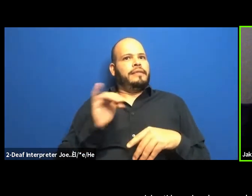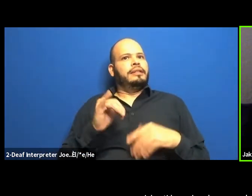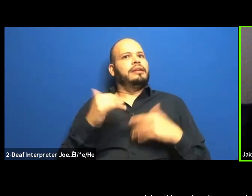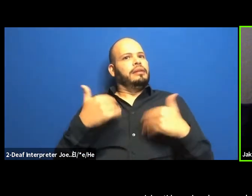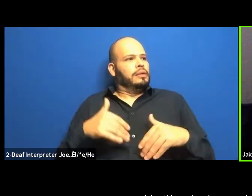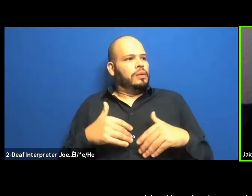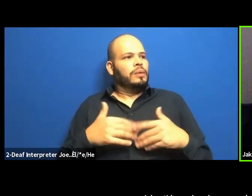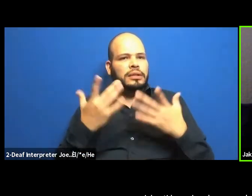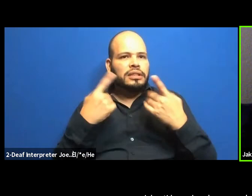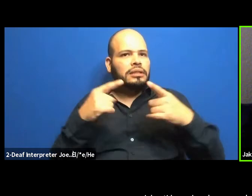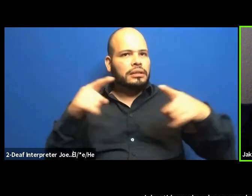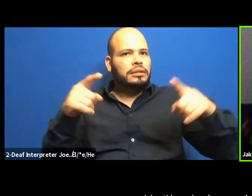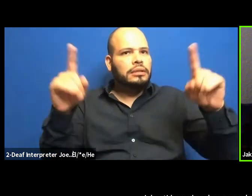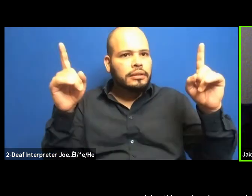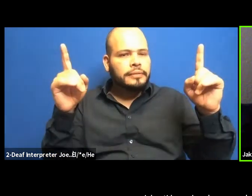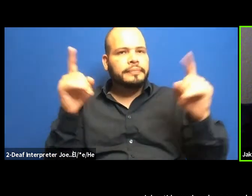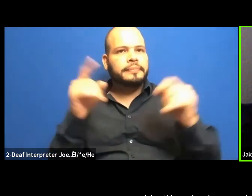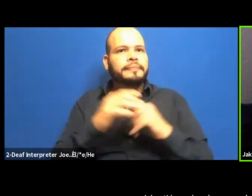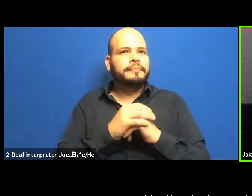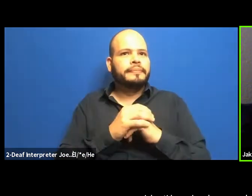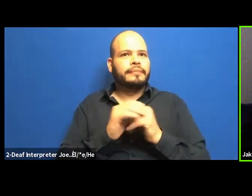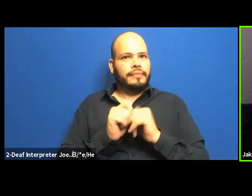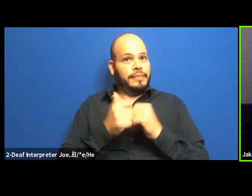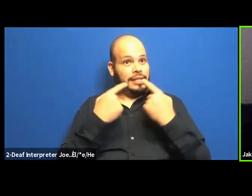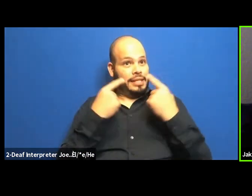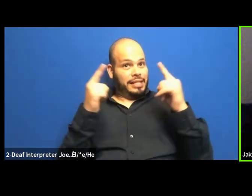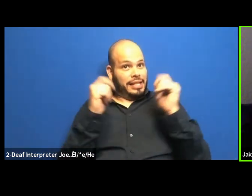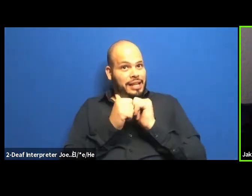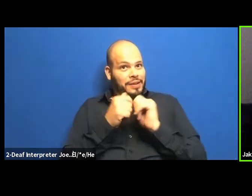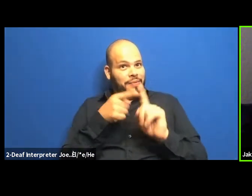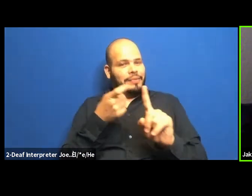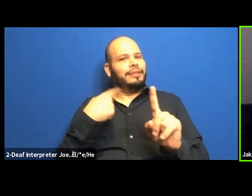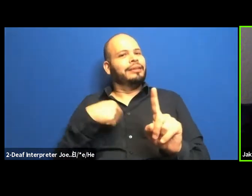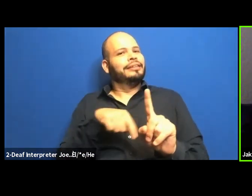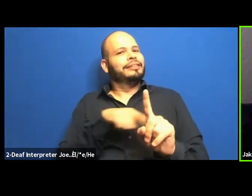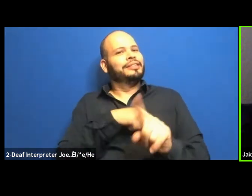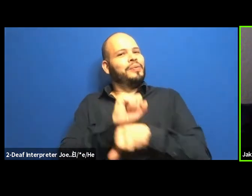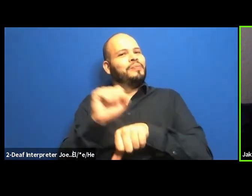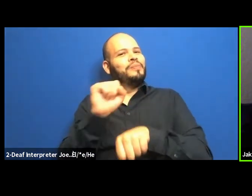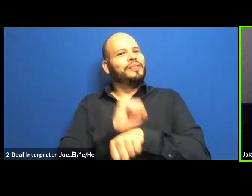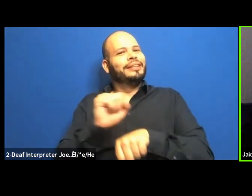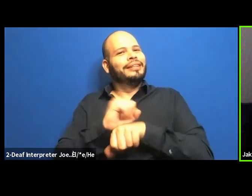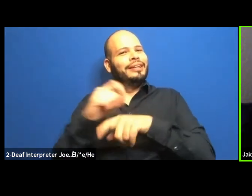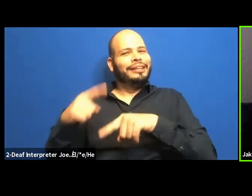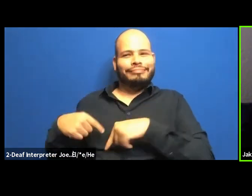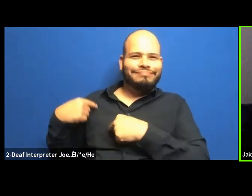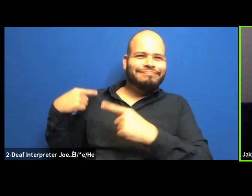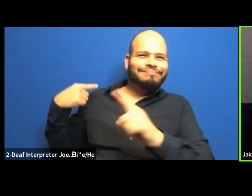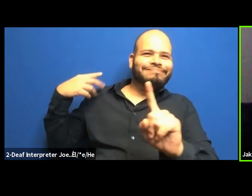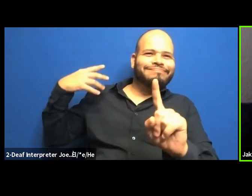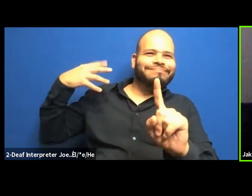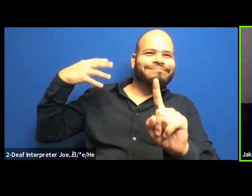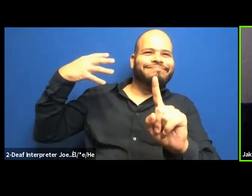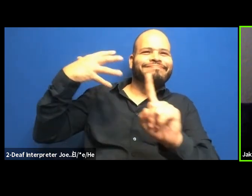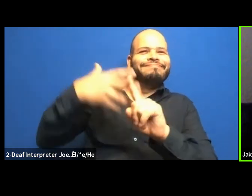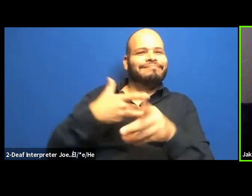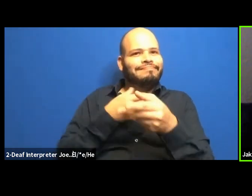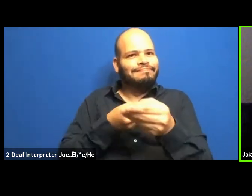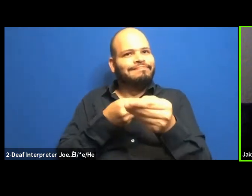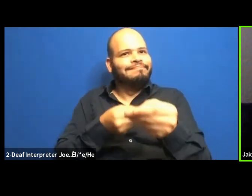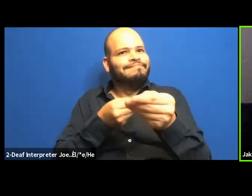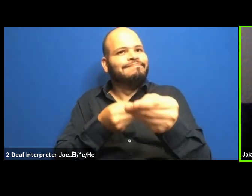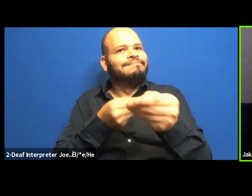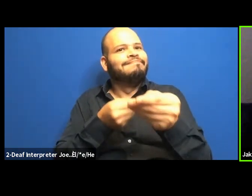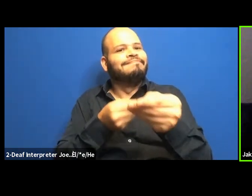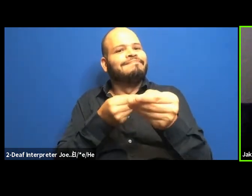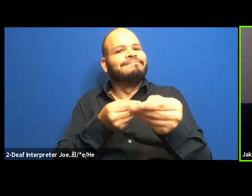to successfully, collectively activate against abolition. And then certainly this is the